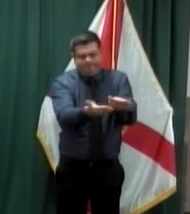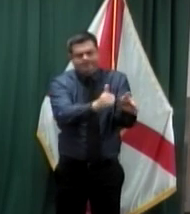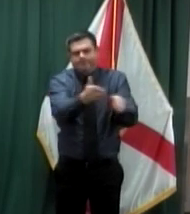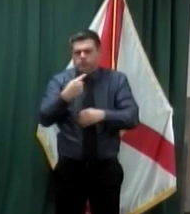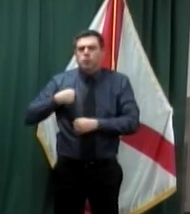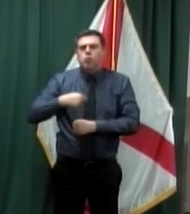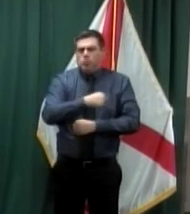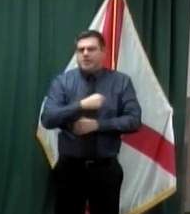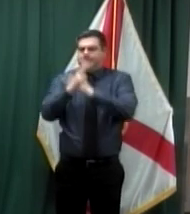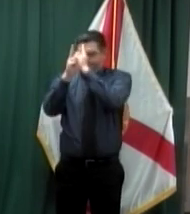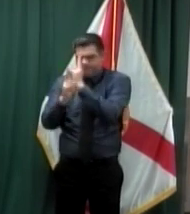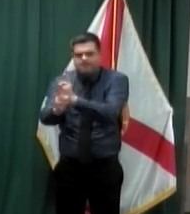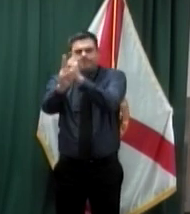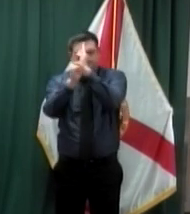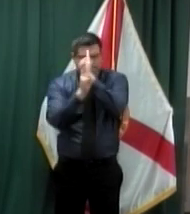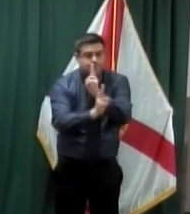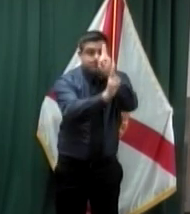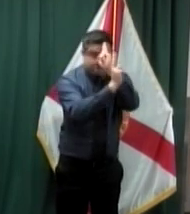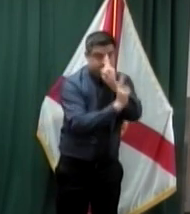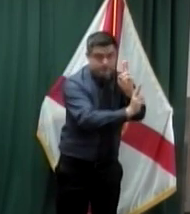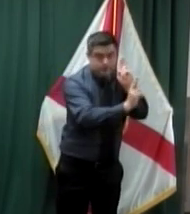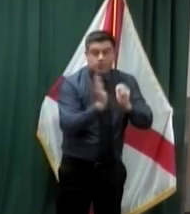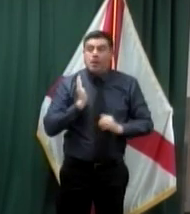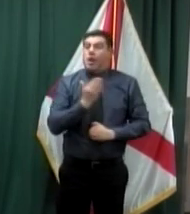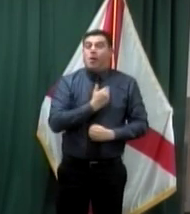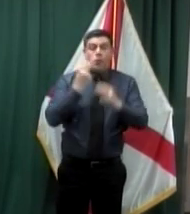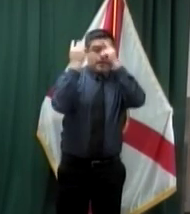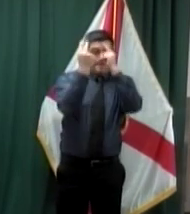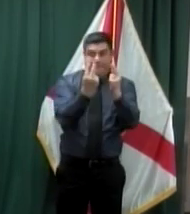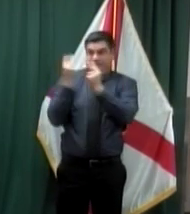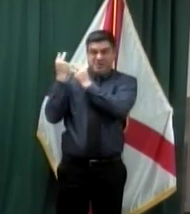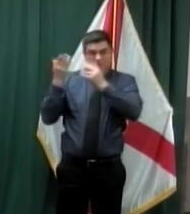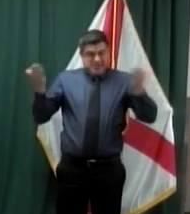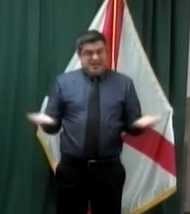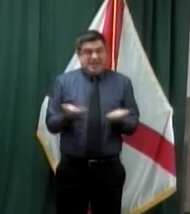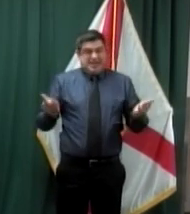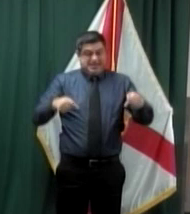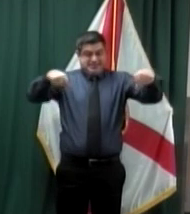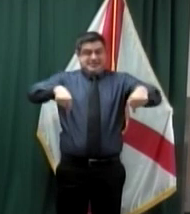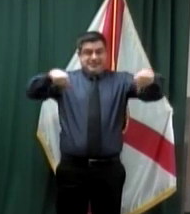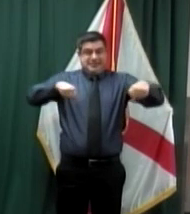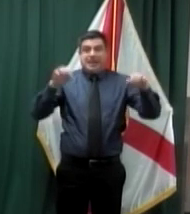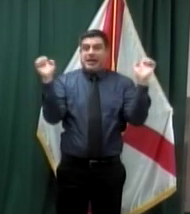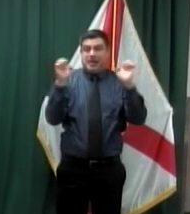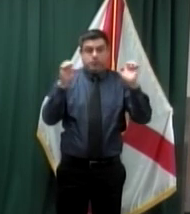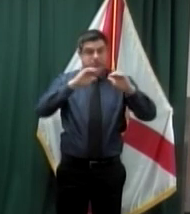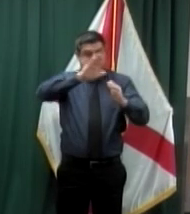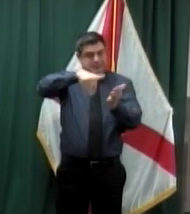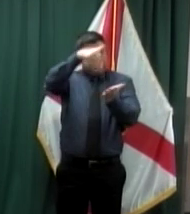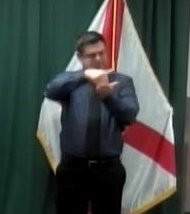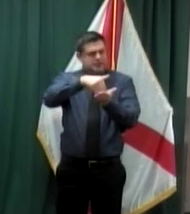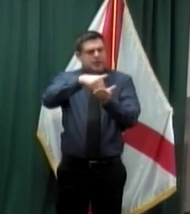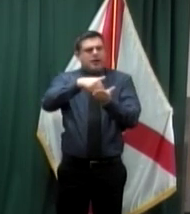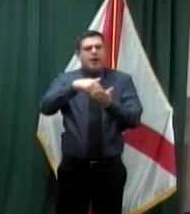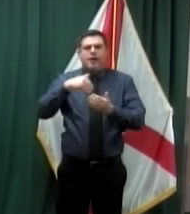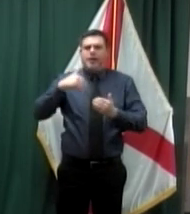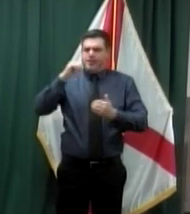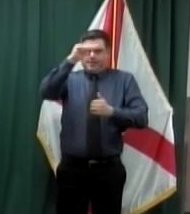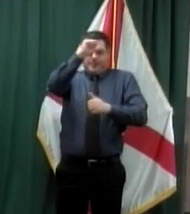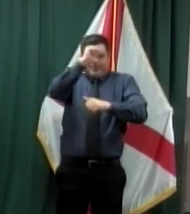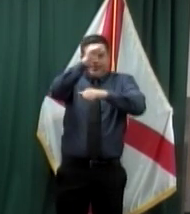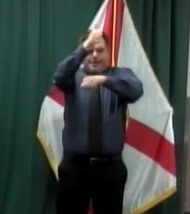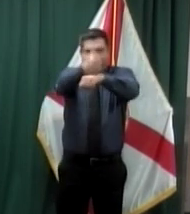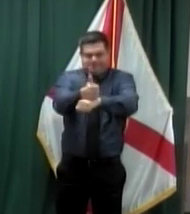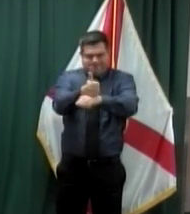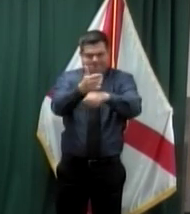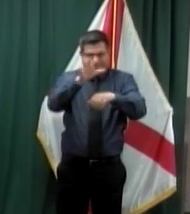Heroes Memorial, which is right here on the premise at the Emergency Center and the Sheriff's Office. It's going to be held virtually. It's this Friday,